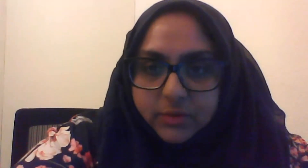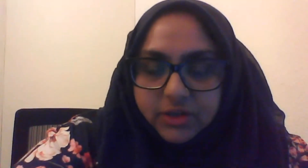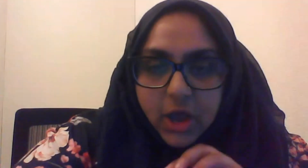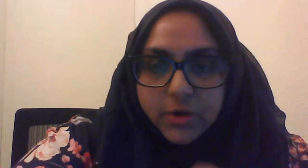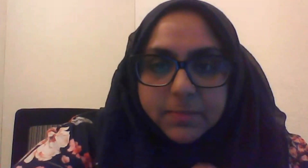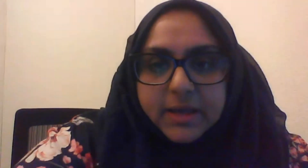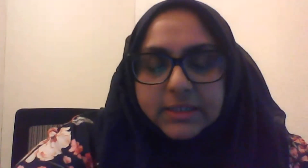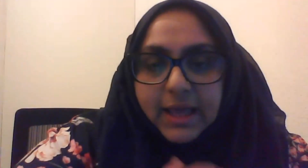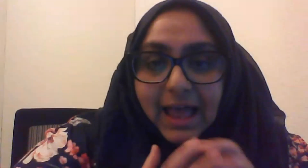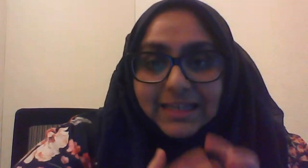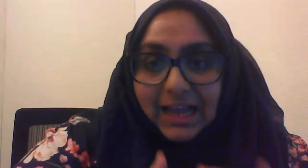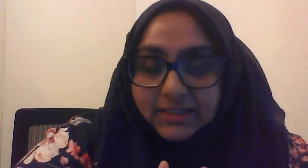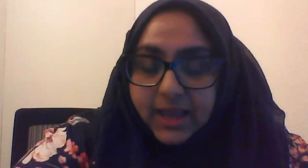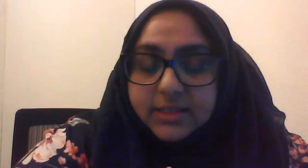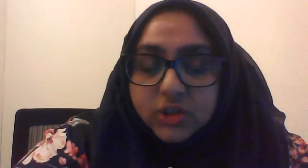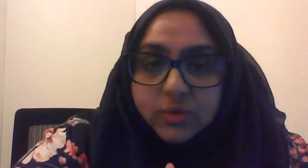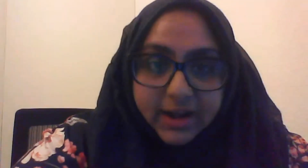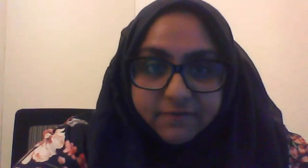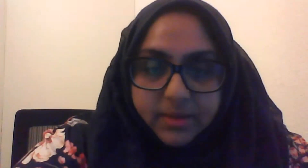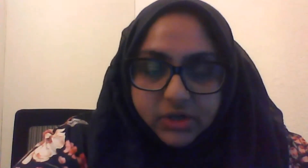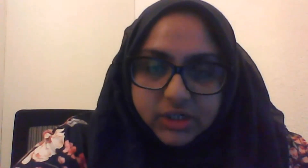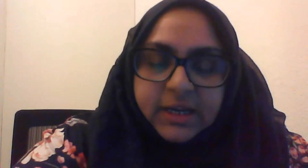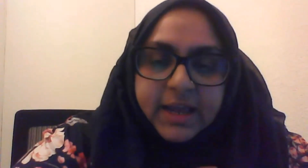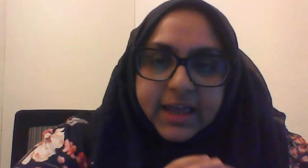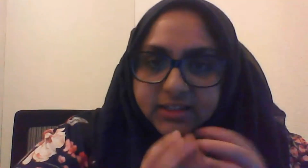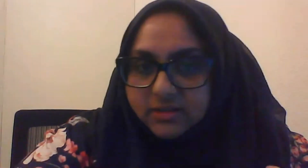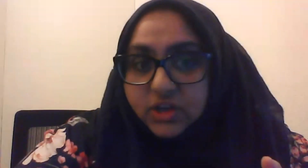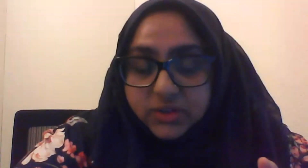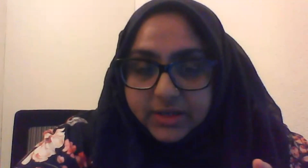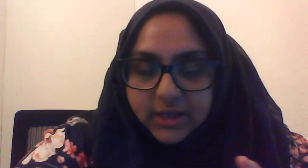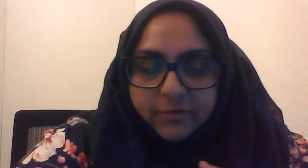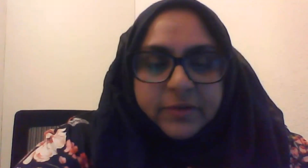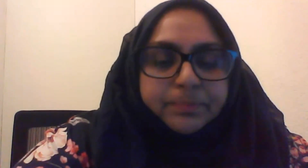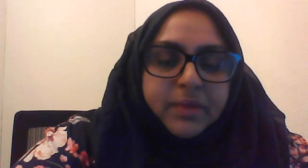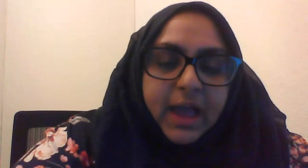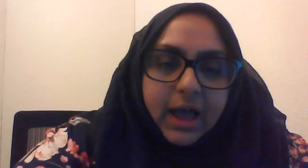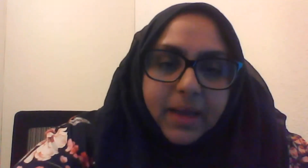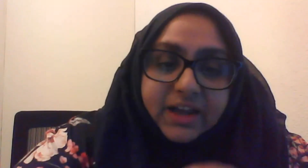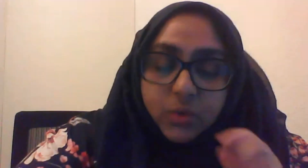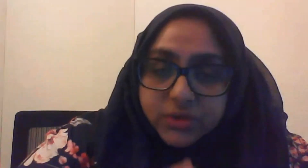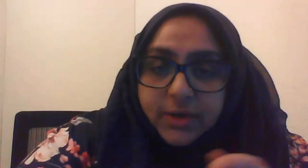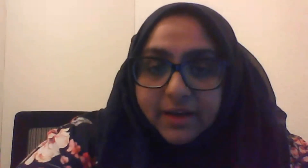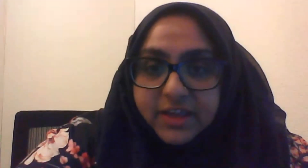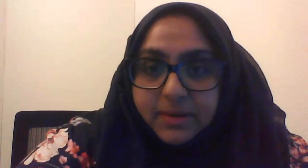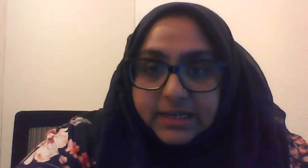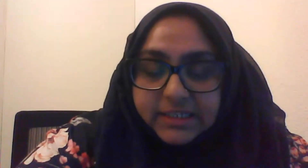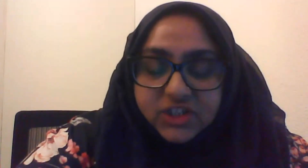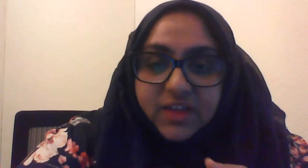So the only person that has access to that information is the user itself. And you also have the ability to